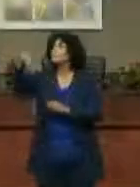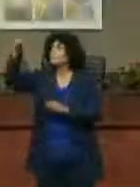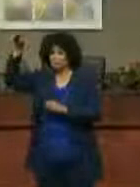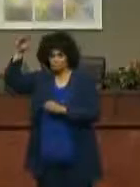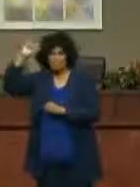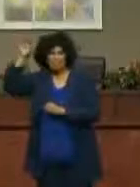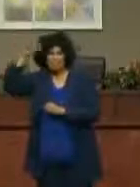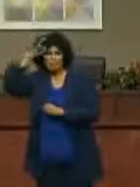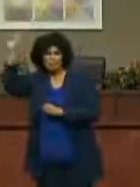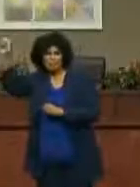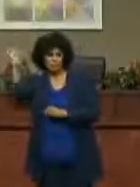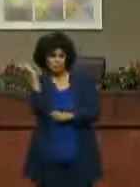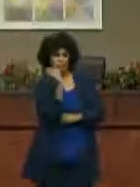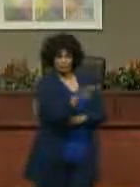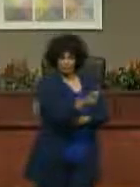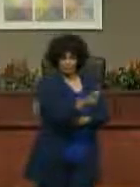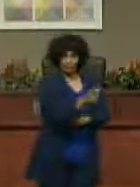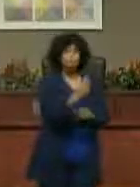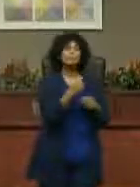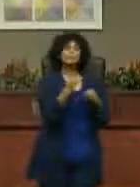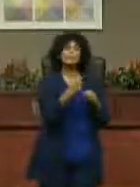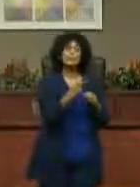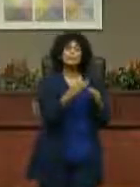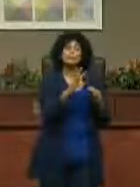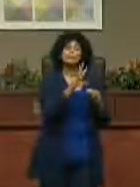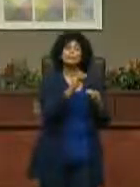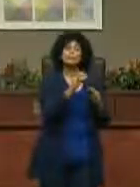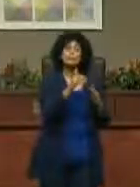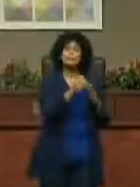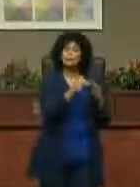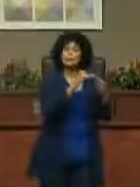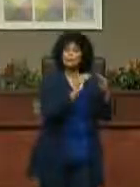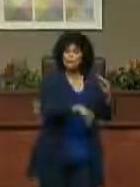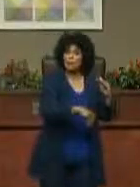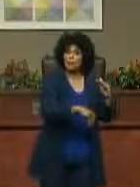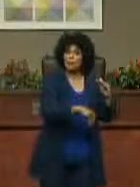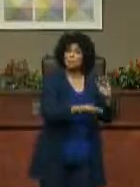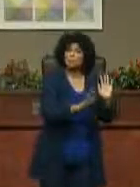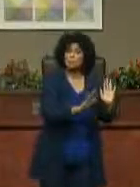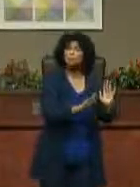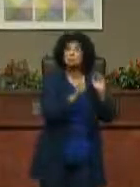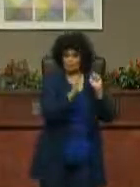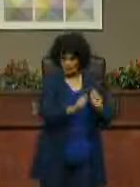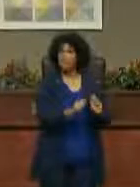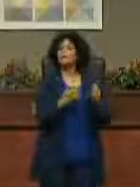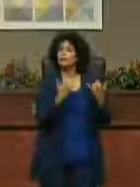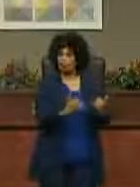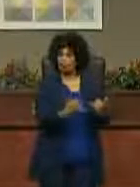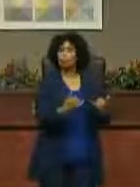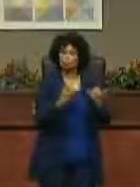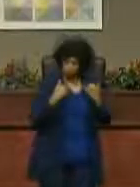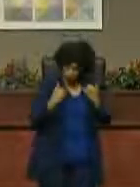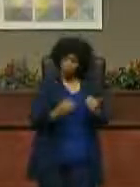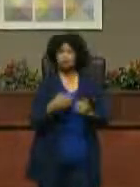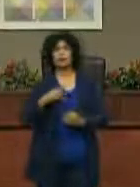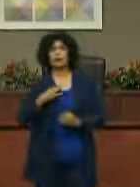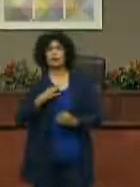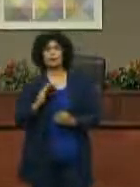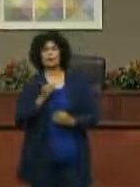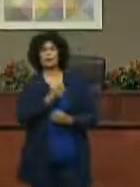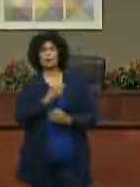Previously, if a company, a small business, had received any Paycheck Protection Program loans,